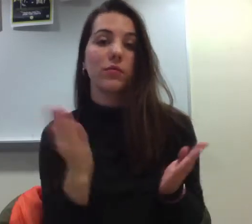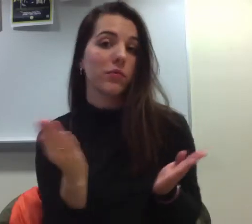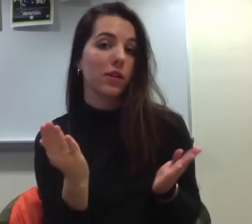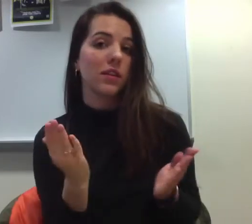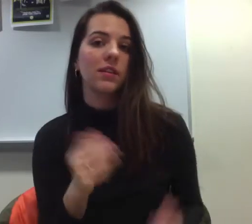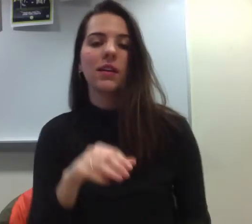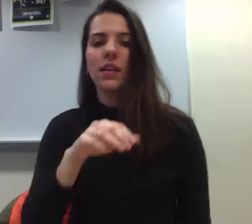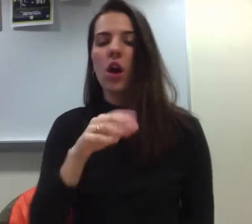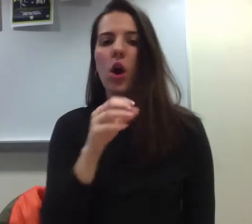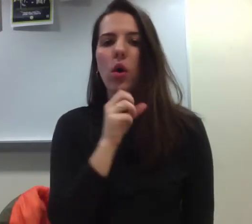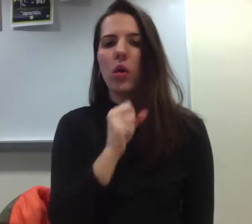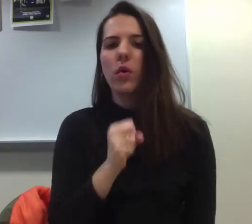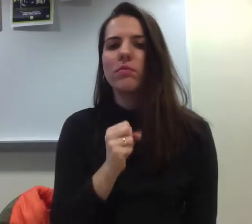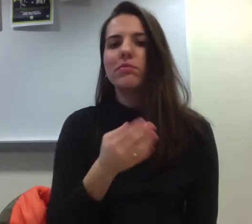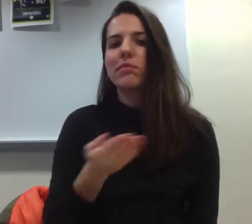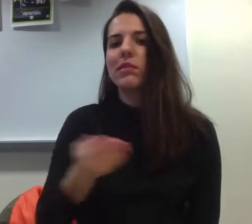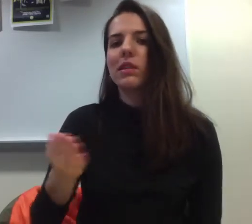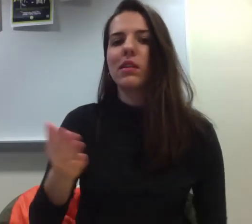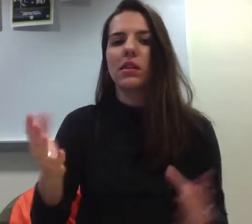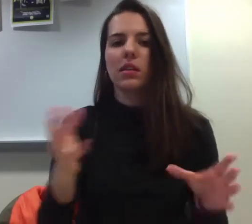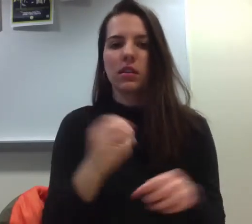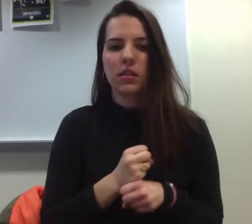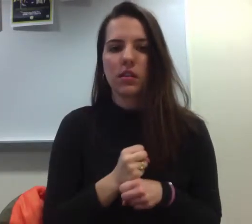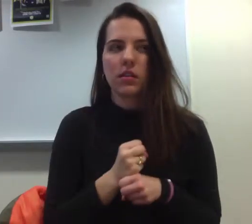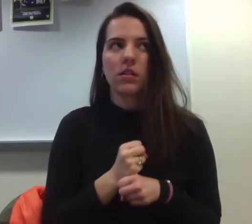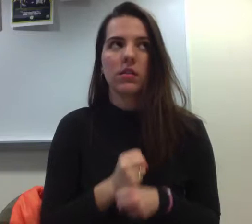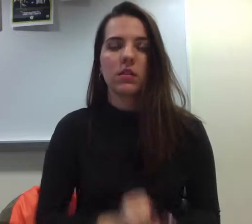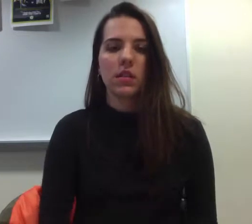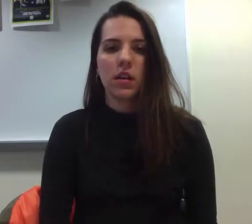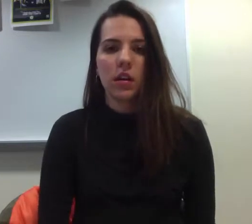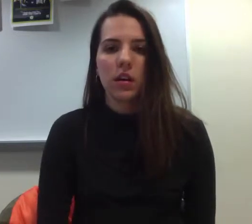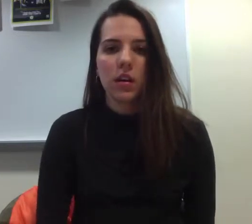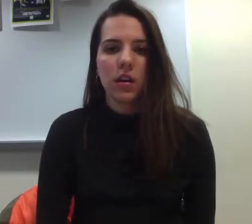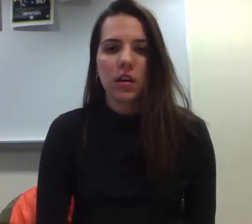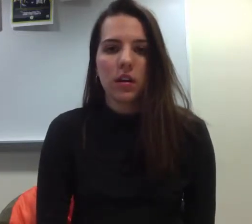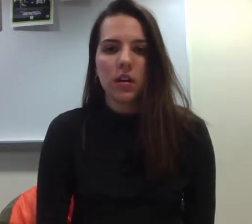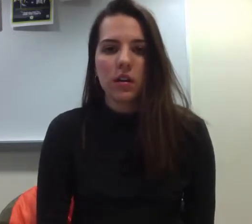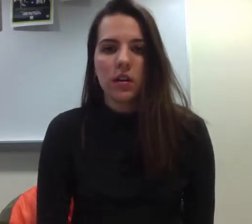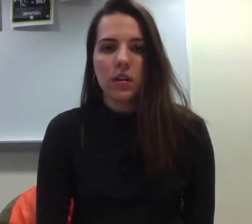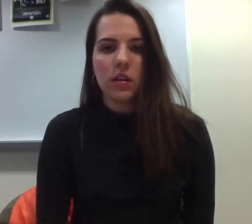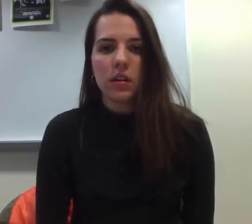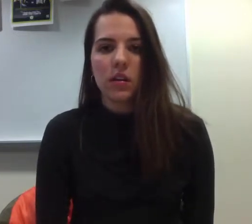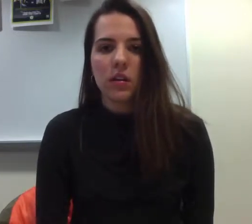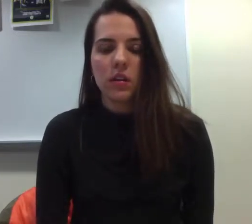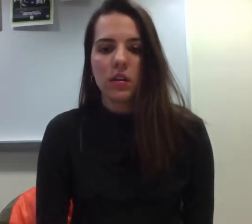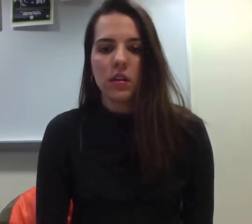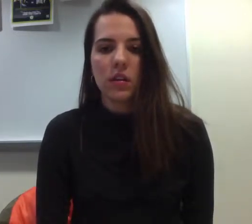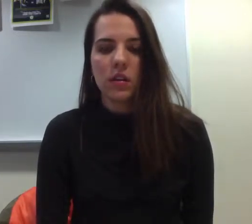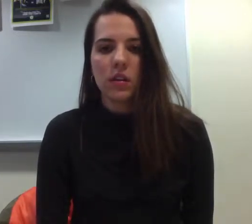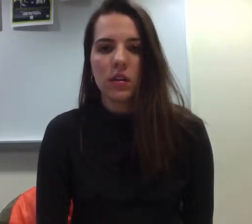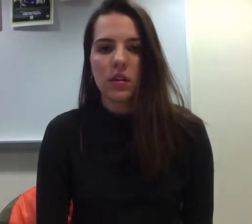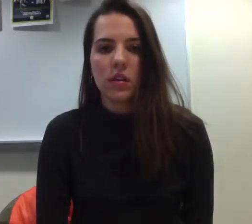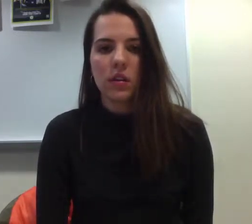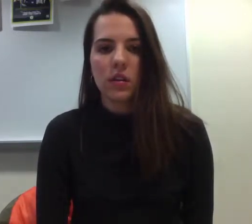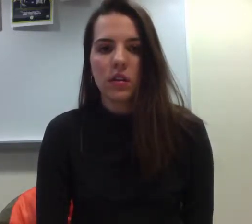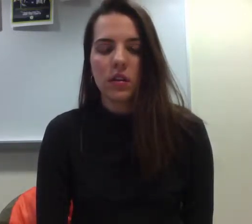I think this first started when I visited my grandparents' house, which was a 17th century